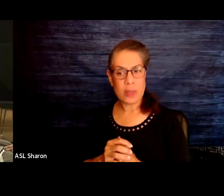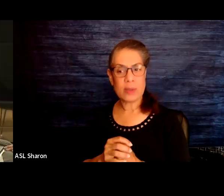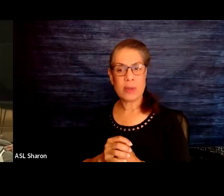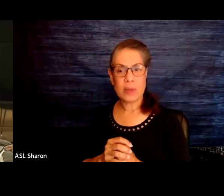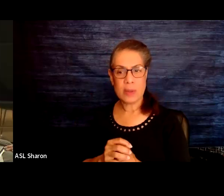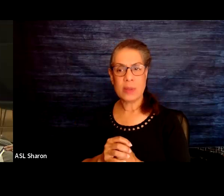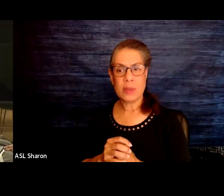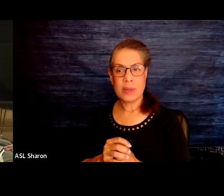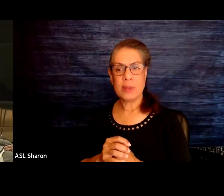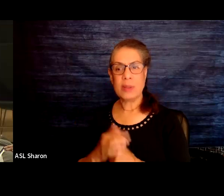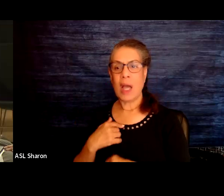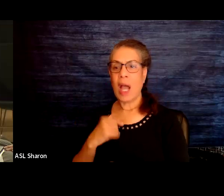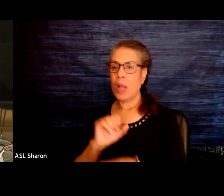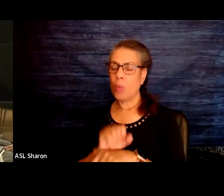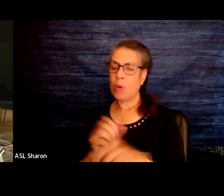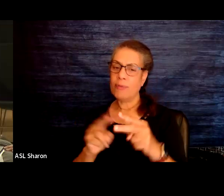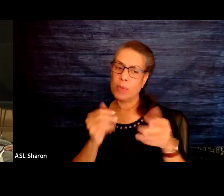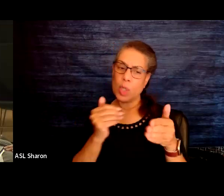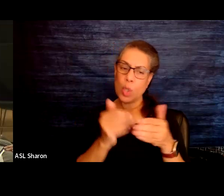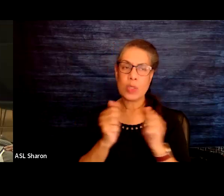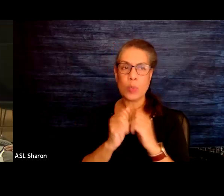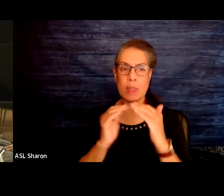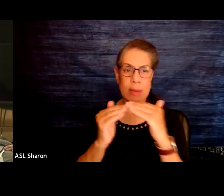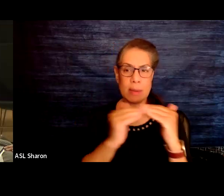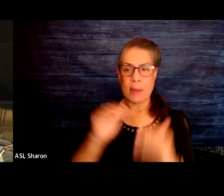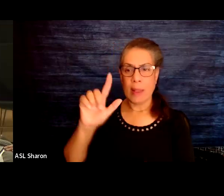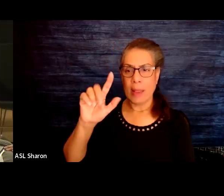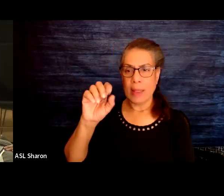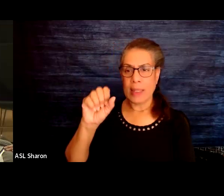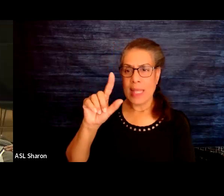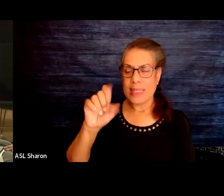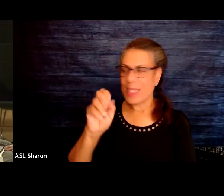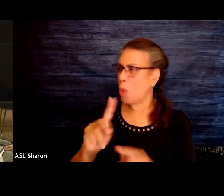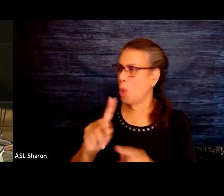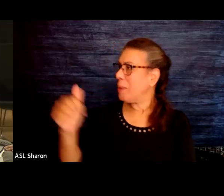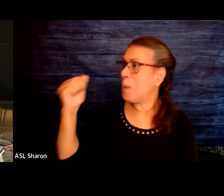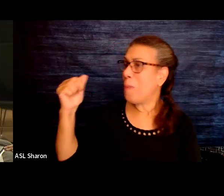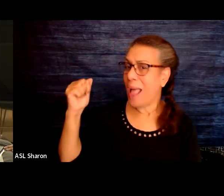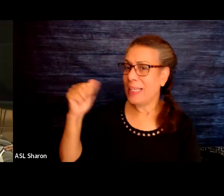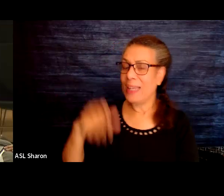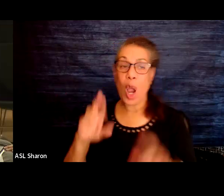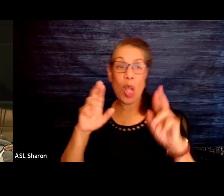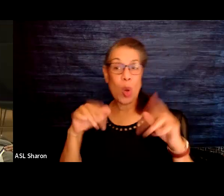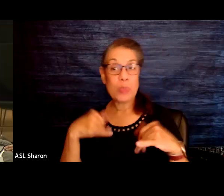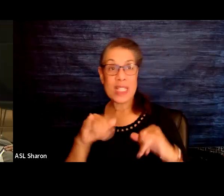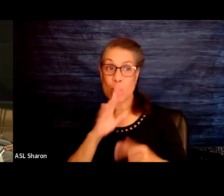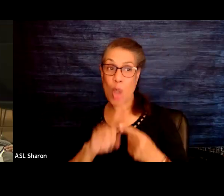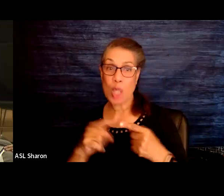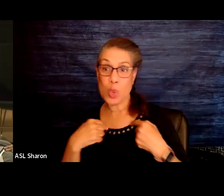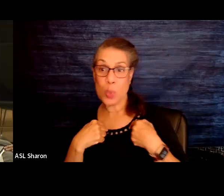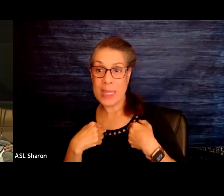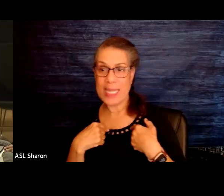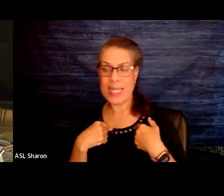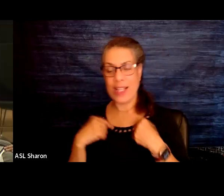And I've worked closely with colleagues, Leslie and all the folks back here sitting here. Hope they're still talking to me. There's a lot